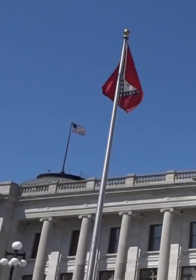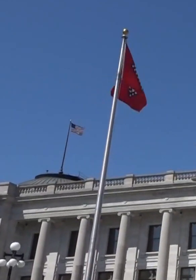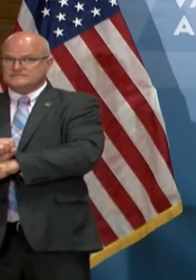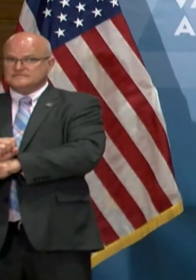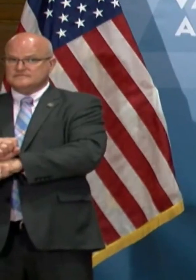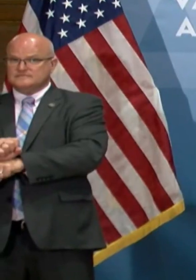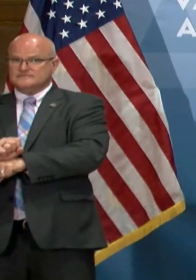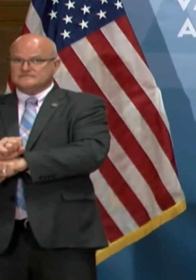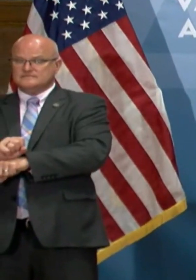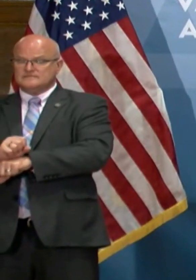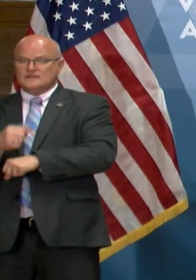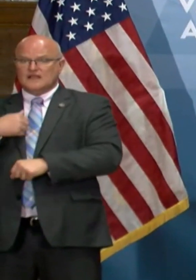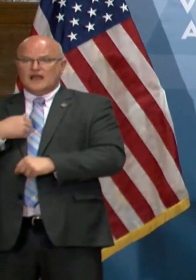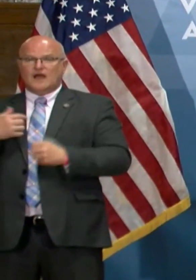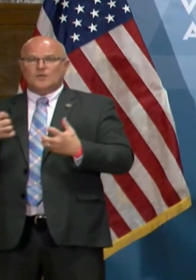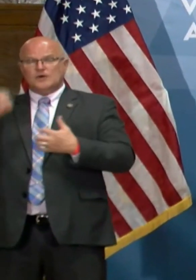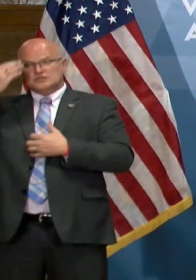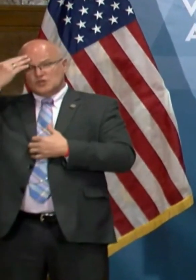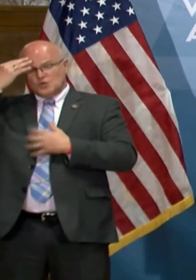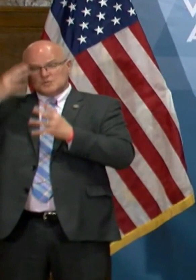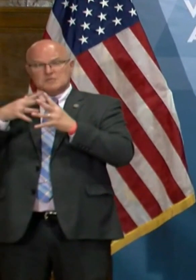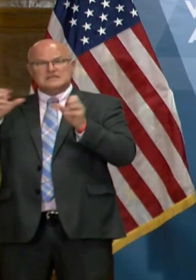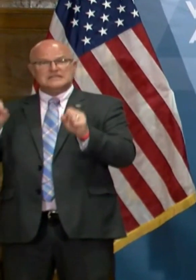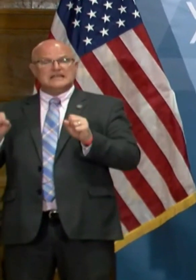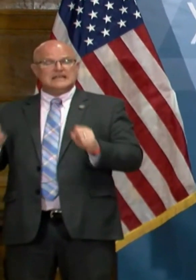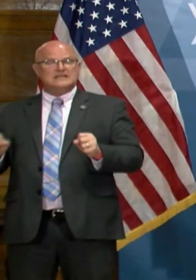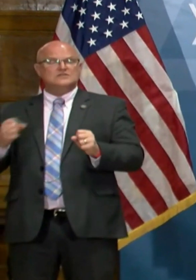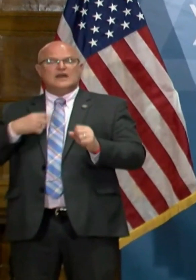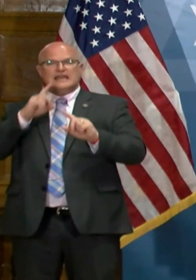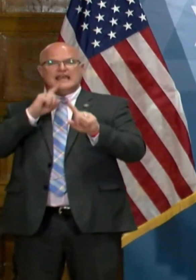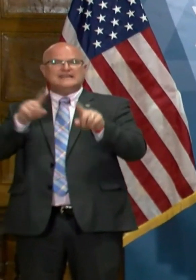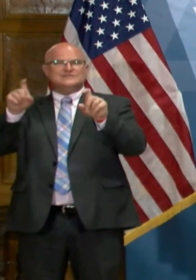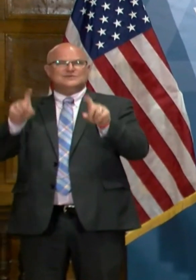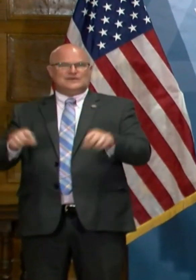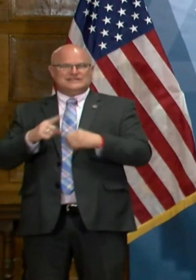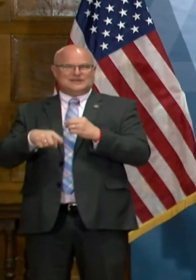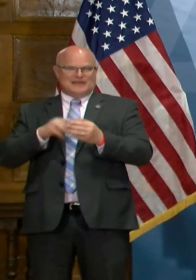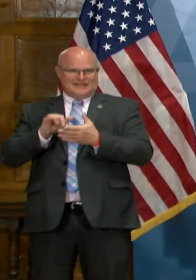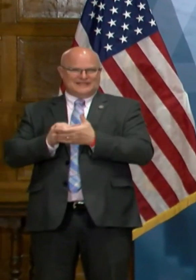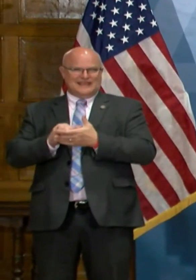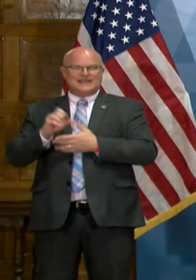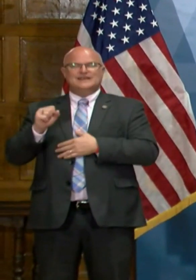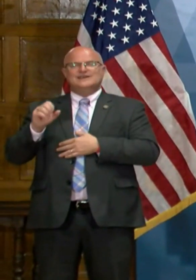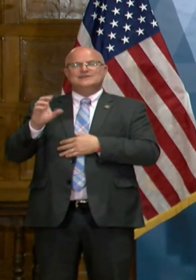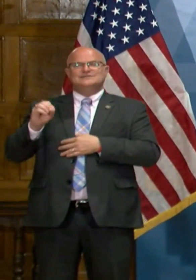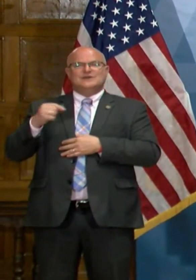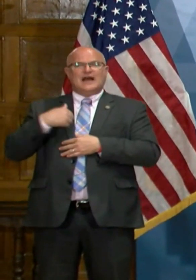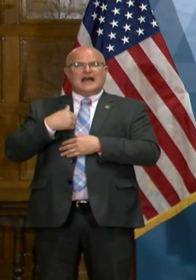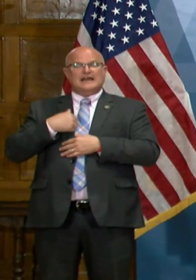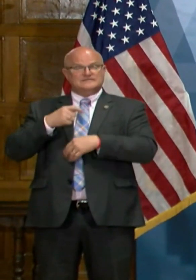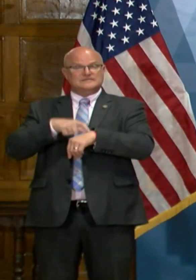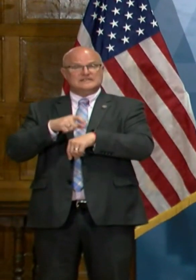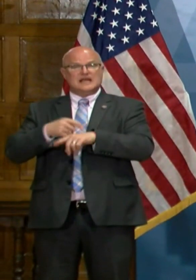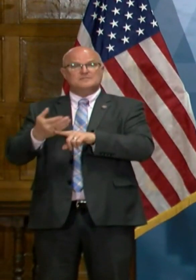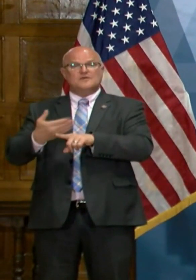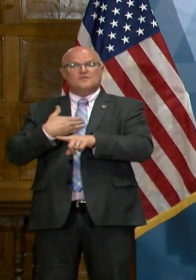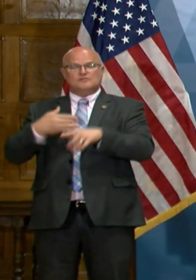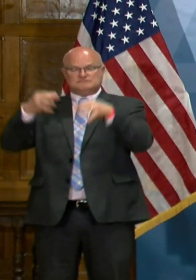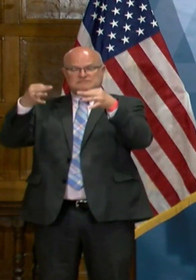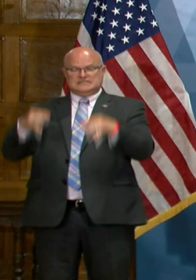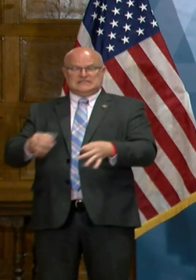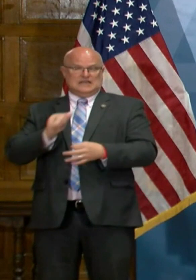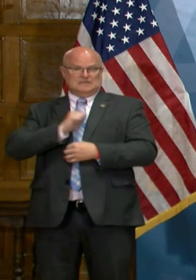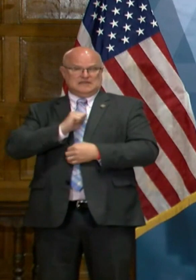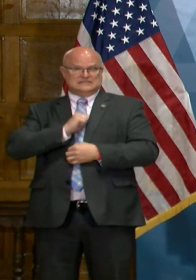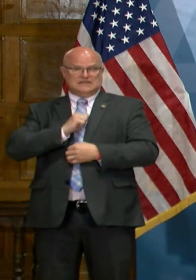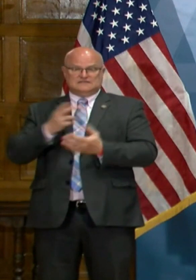passed Monday. In a press briefing Tuesday, Governor Hutchinson said he hasn't made a decision on signing it yet. I have some time before I have to make a